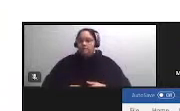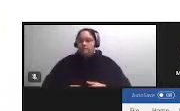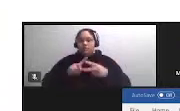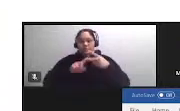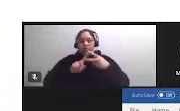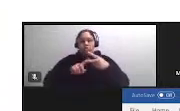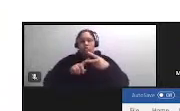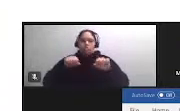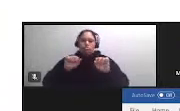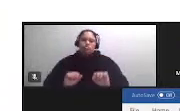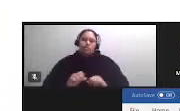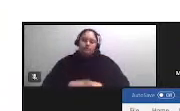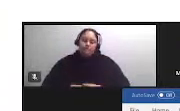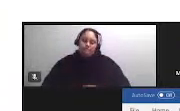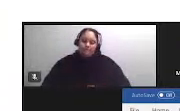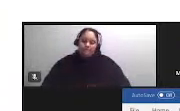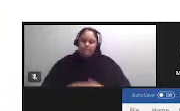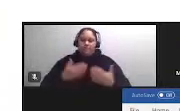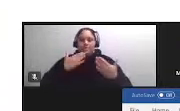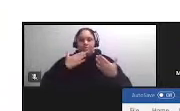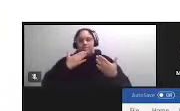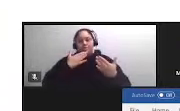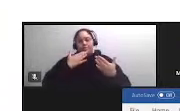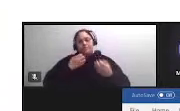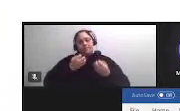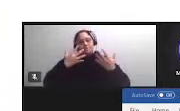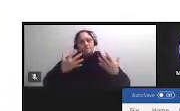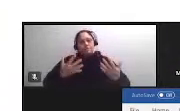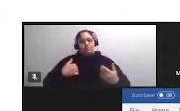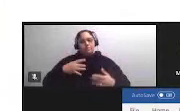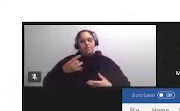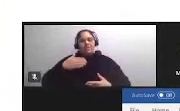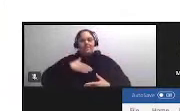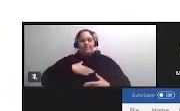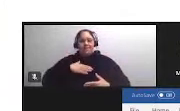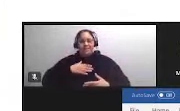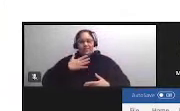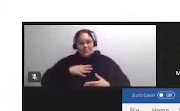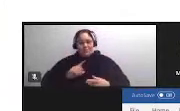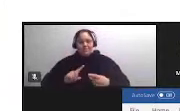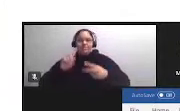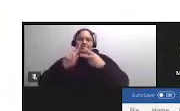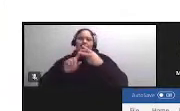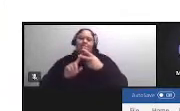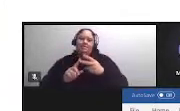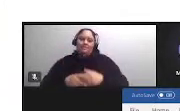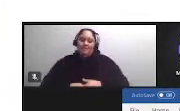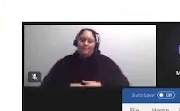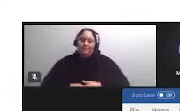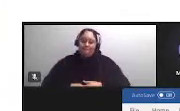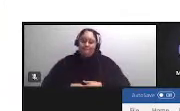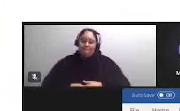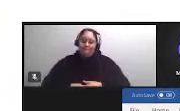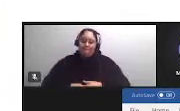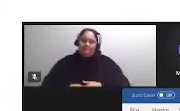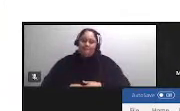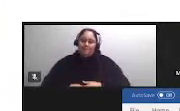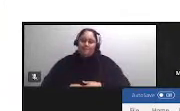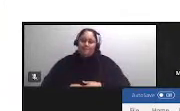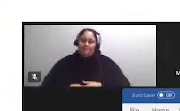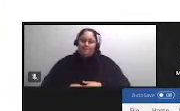Seconded, Chair. Thank you very much. I got the feeling that you wanted to second the minutes.